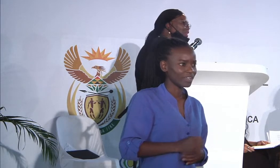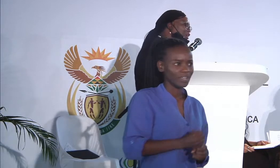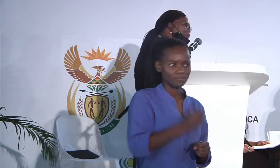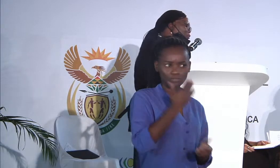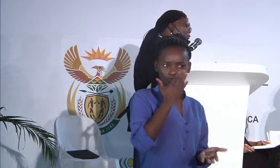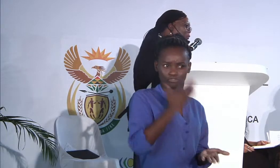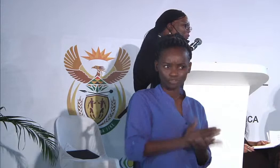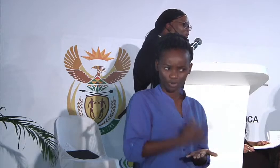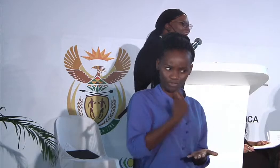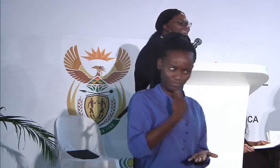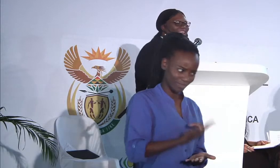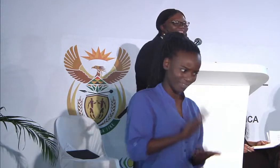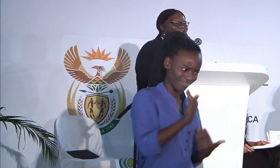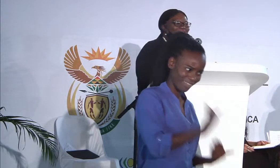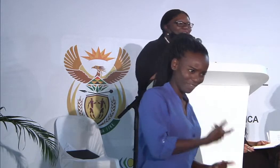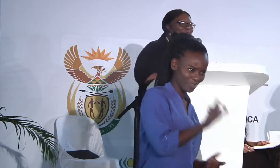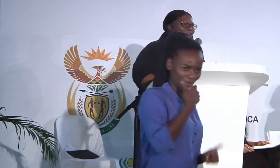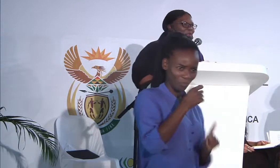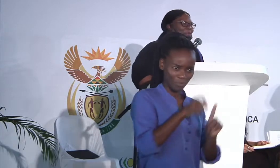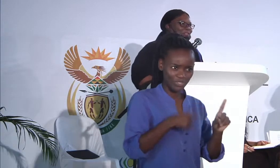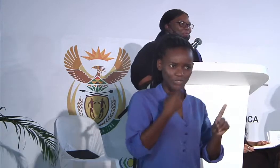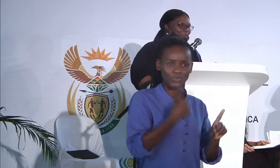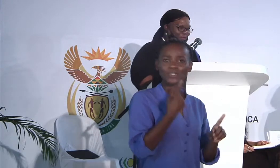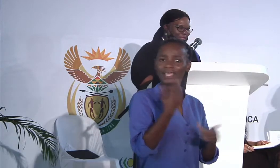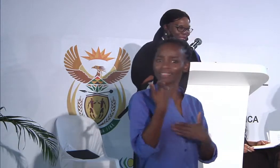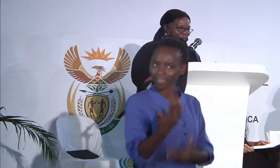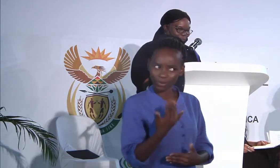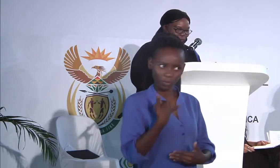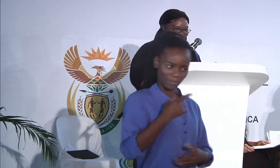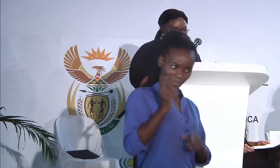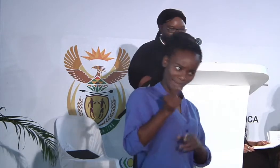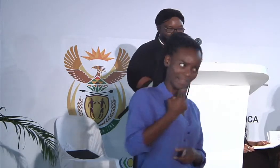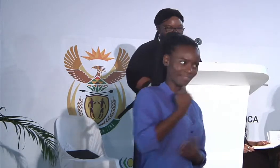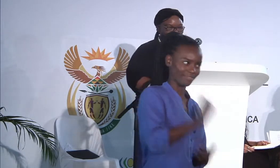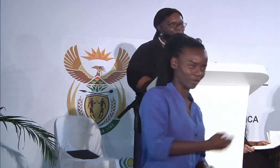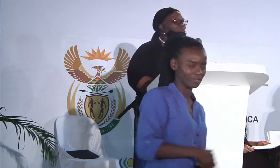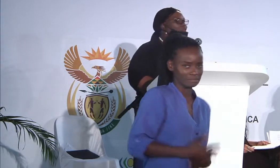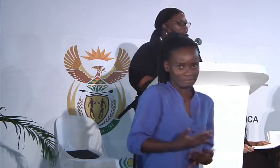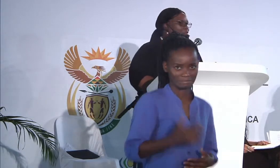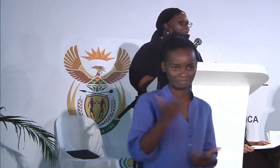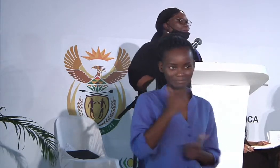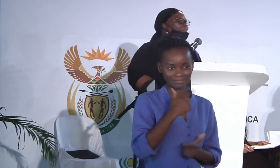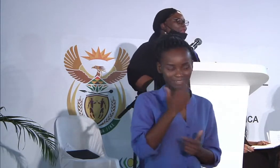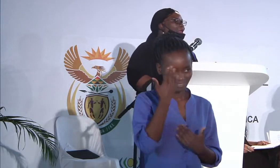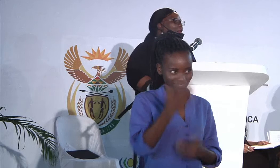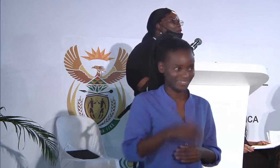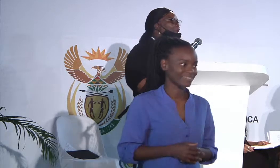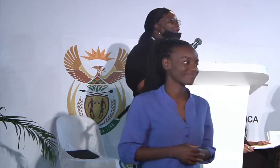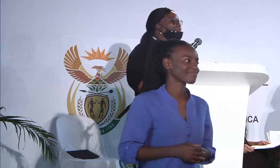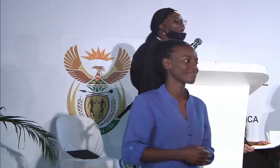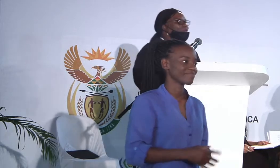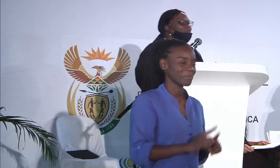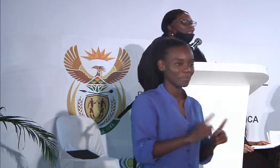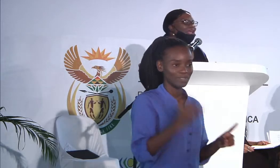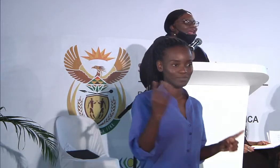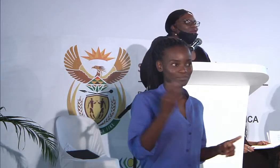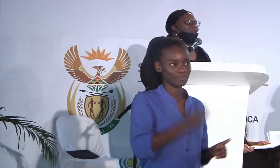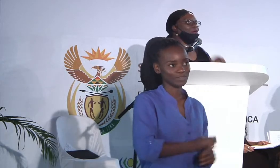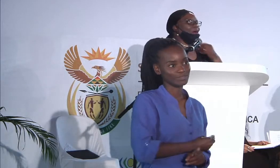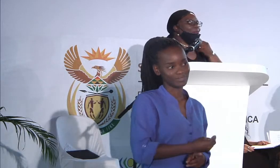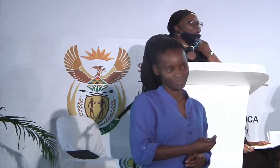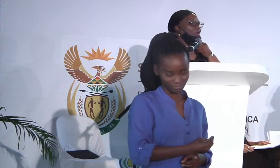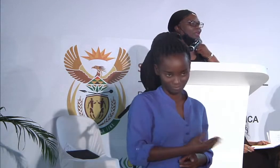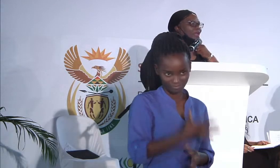thank you. Thank you very much, Professor. That was beautiful. We have come to the end of